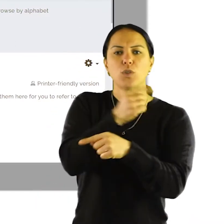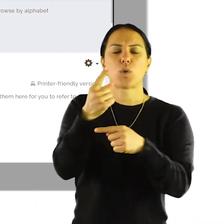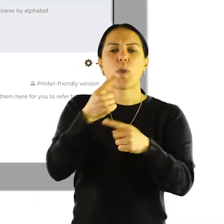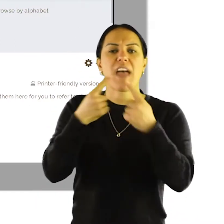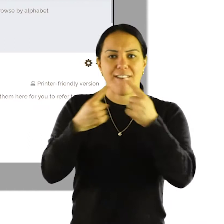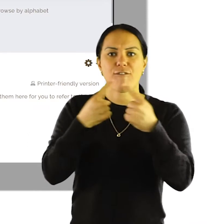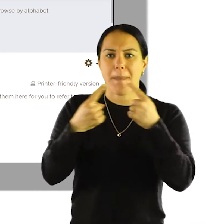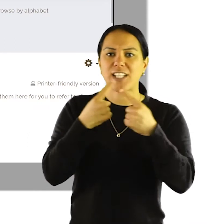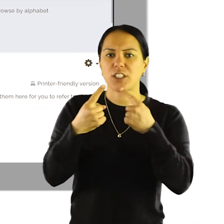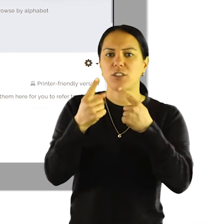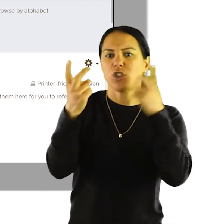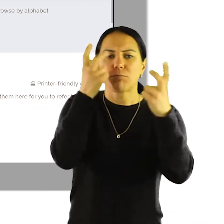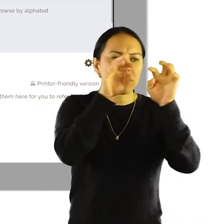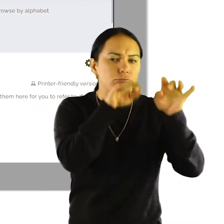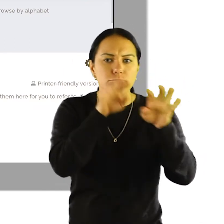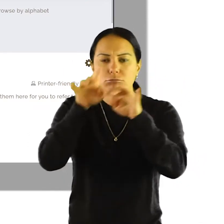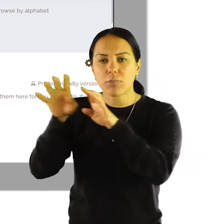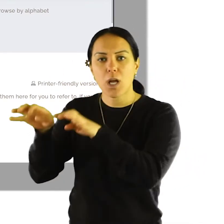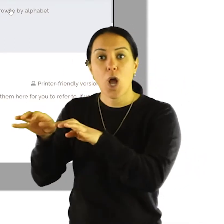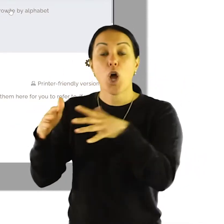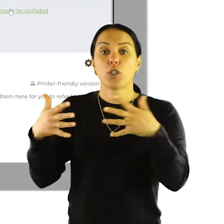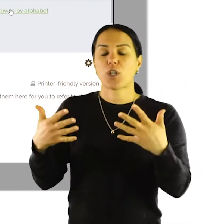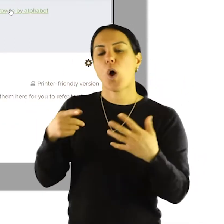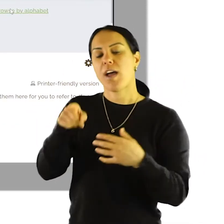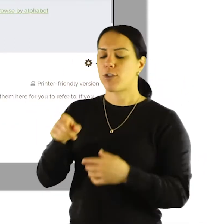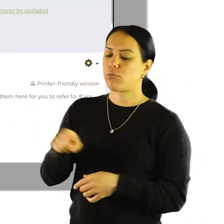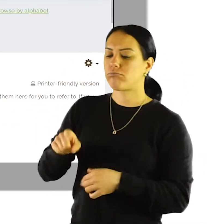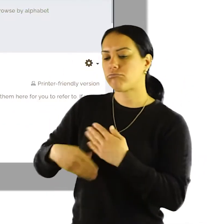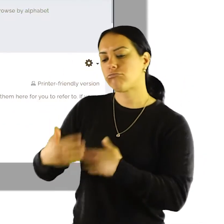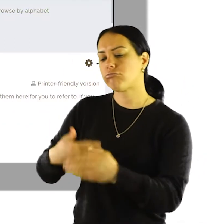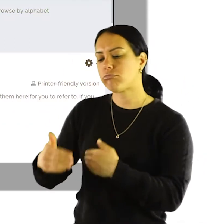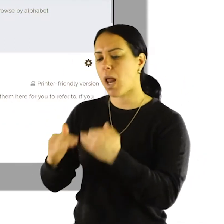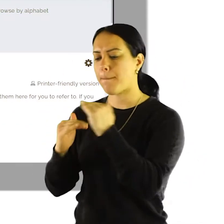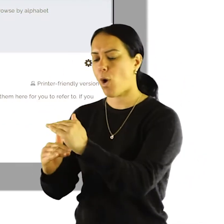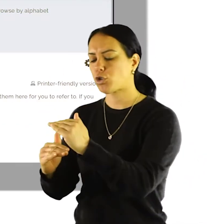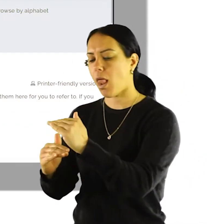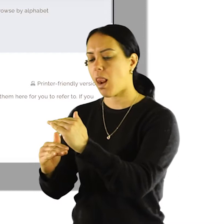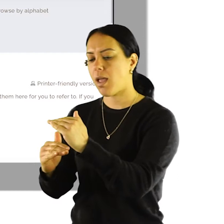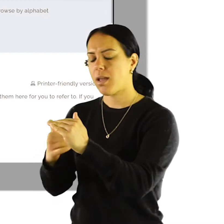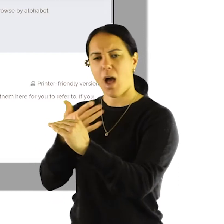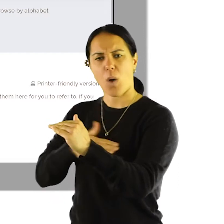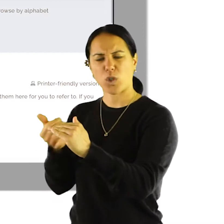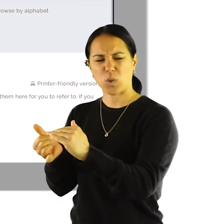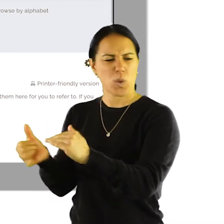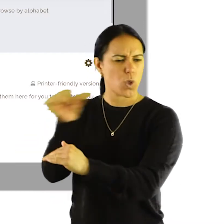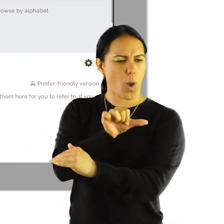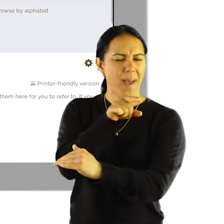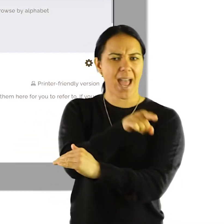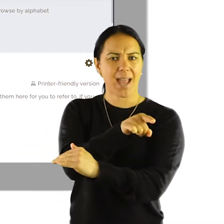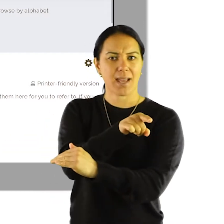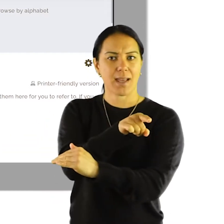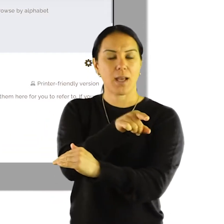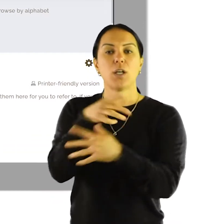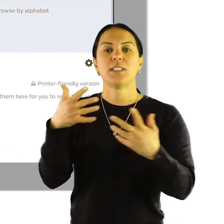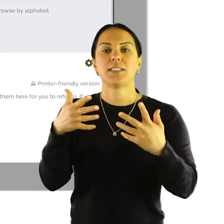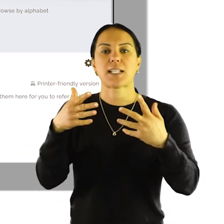before. So if you get into a module or into the glossary and you want to go back, the easiest way